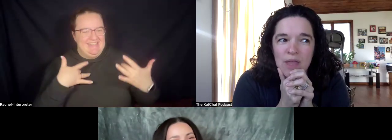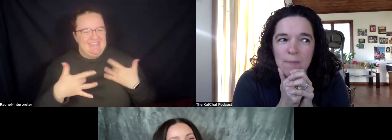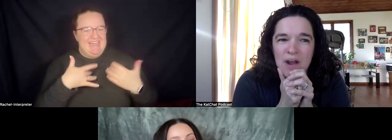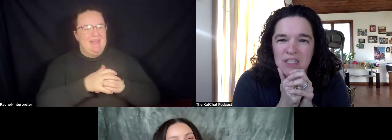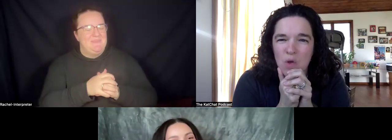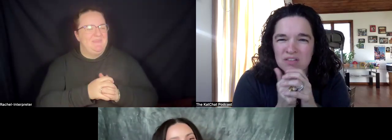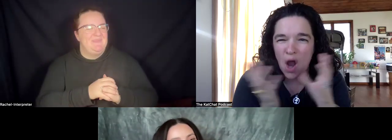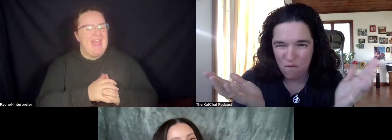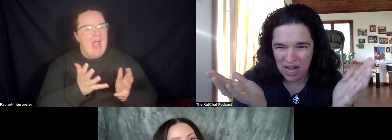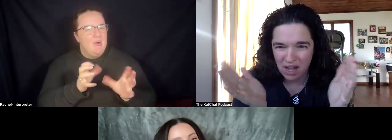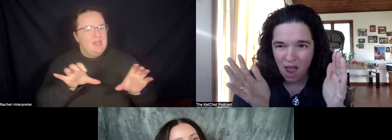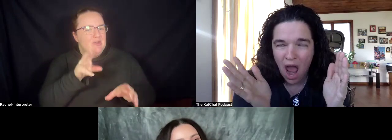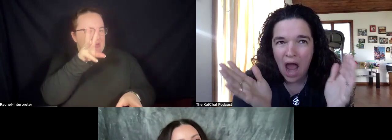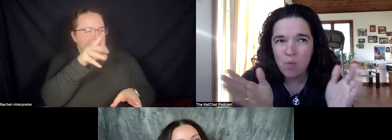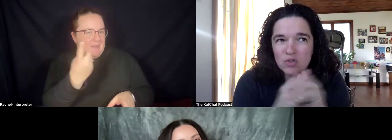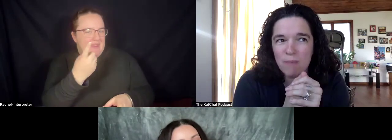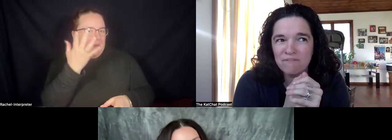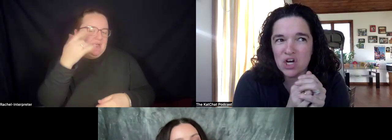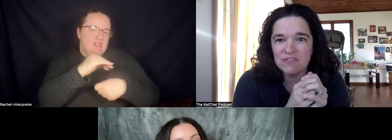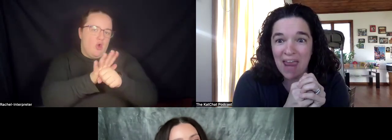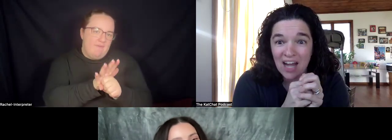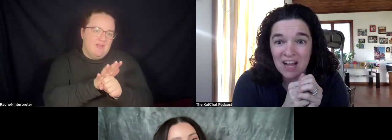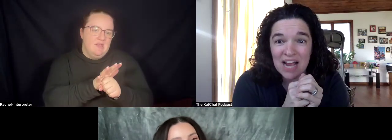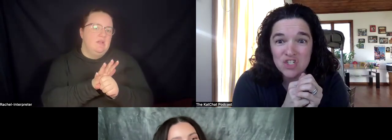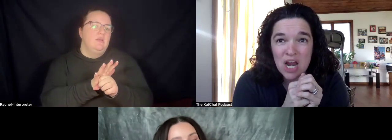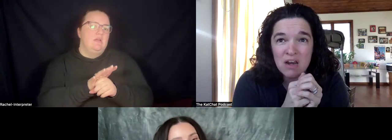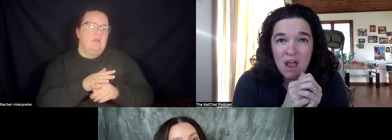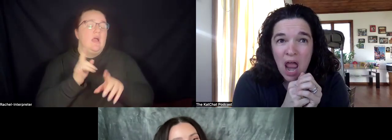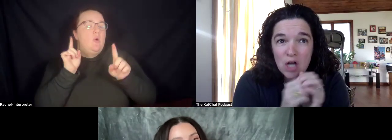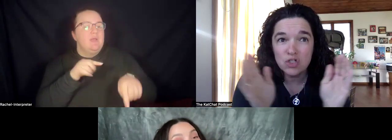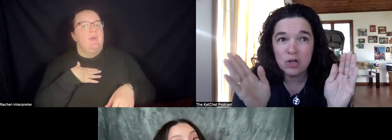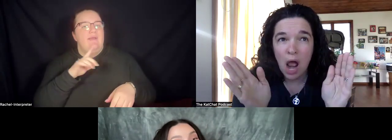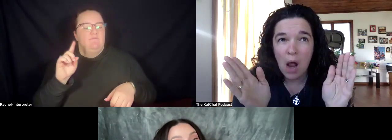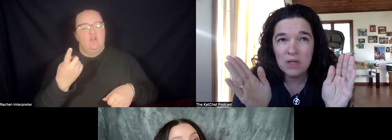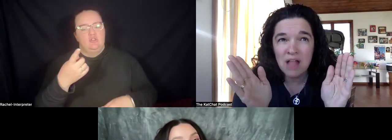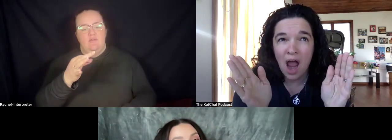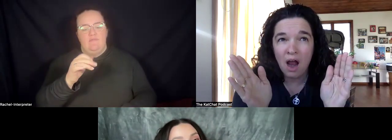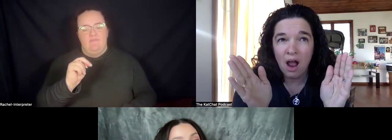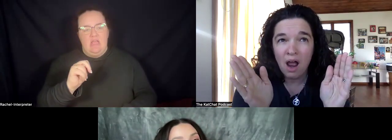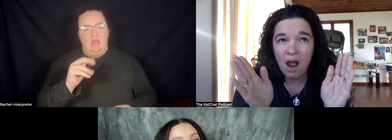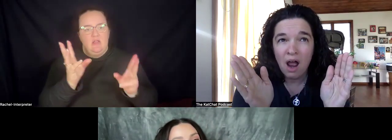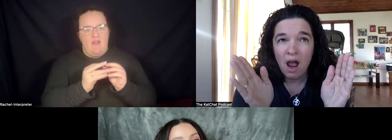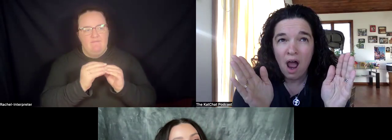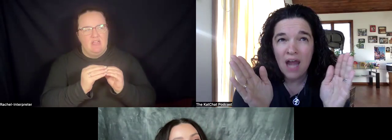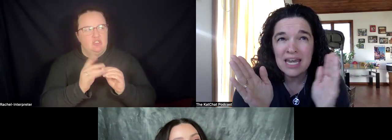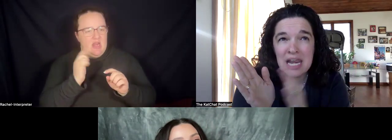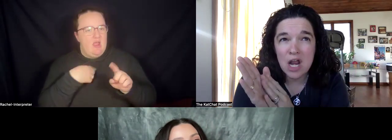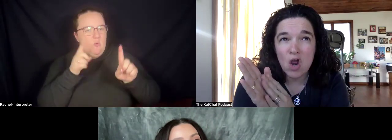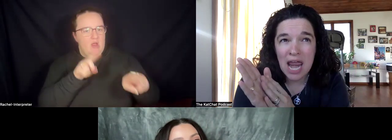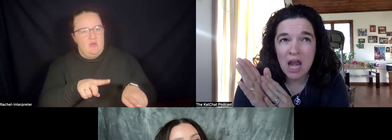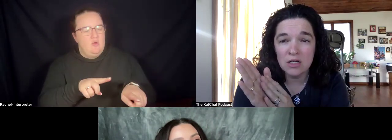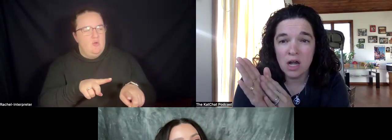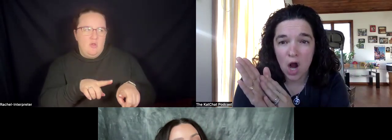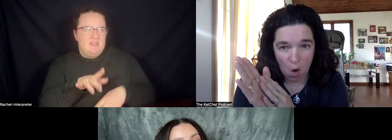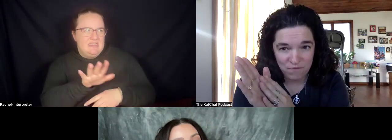do something because it was COVID. I went to my first band convention. It was like a